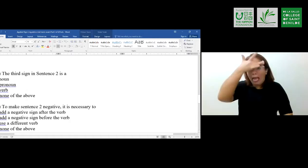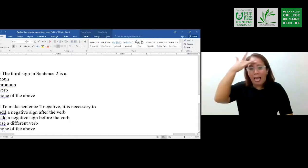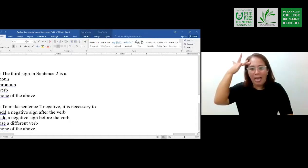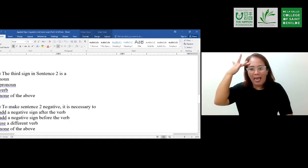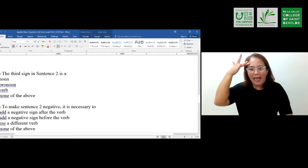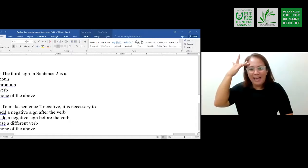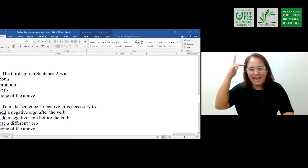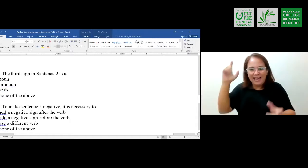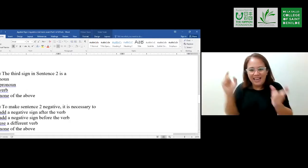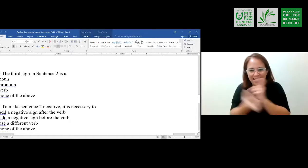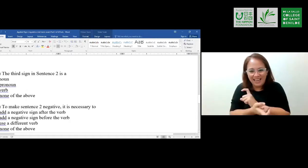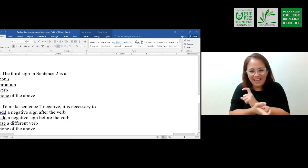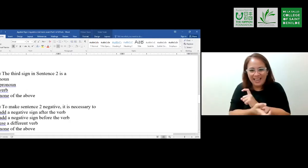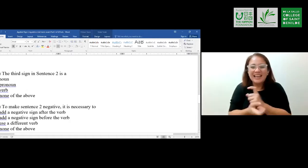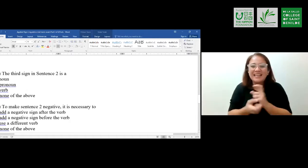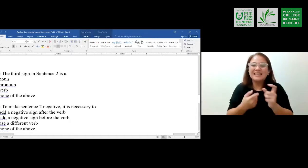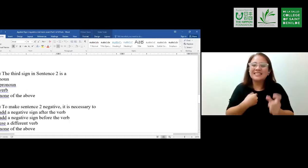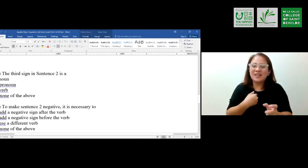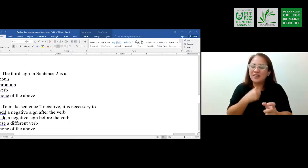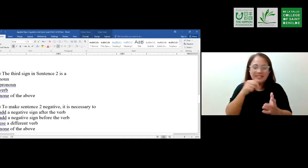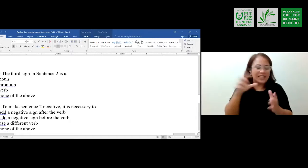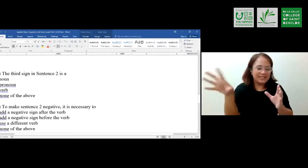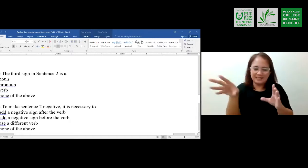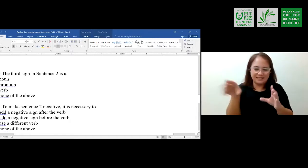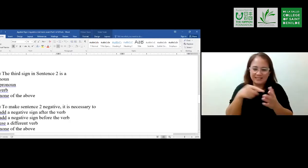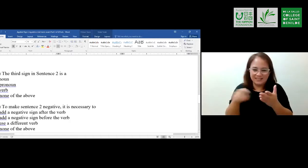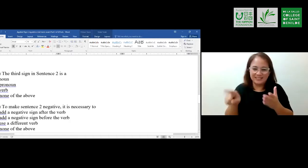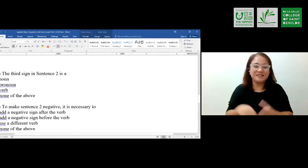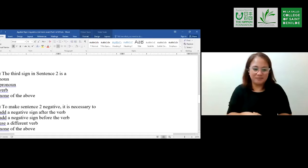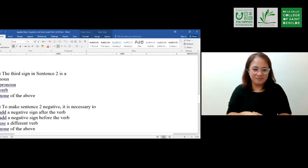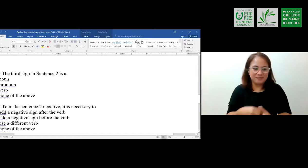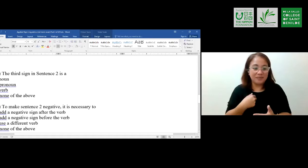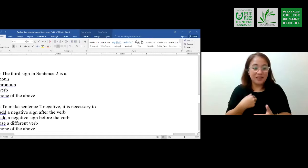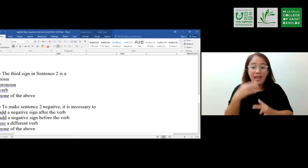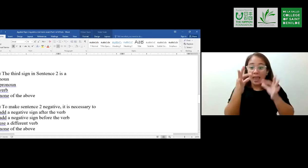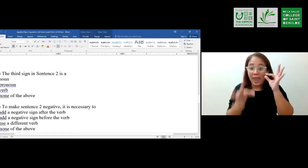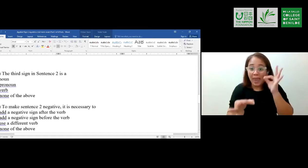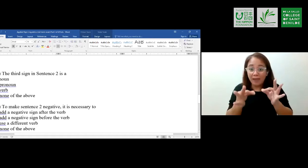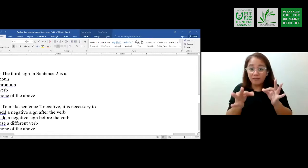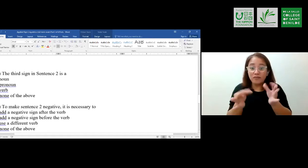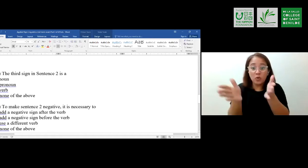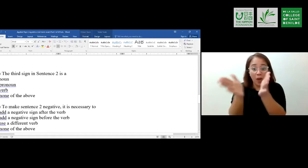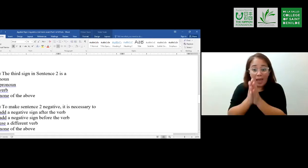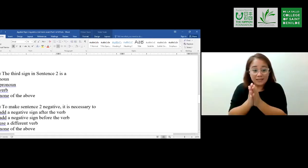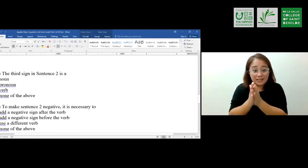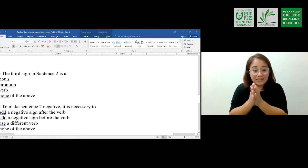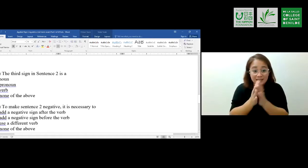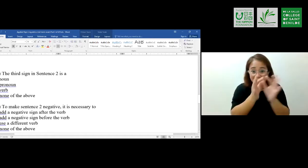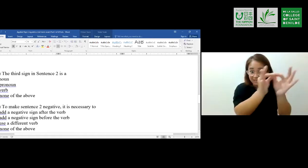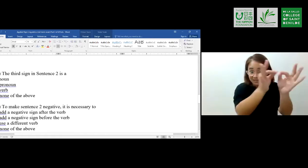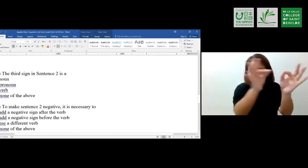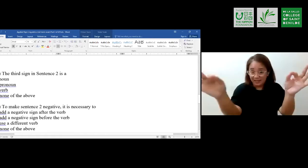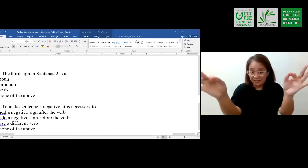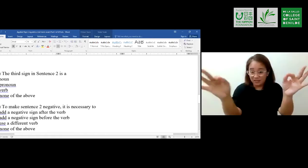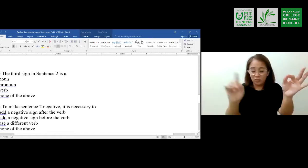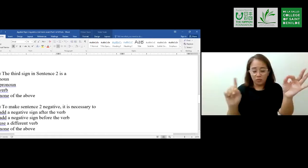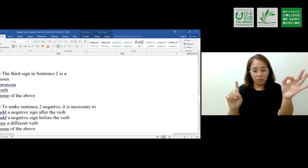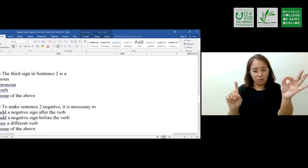If you answer the question for this sentence, I don't think you can make it